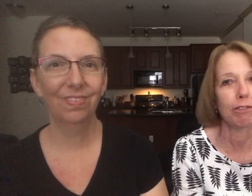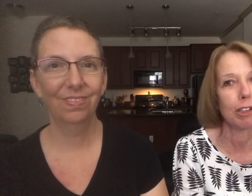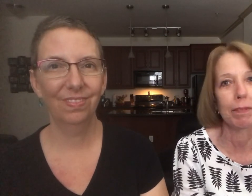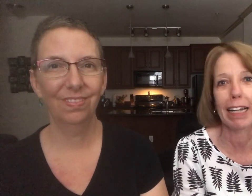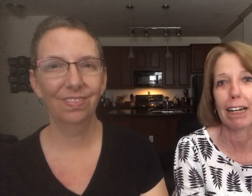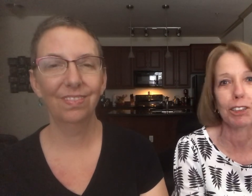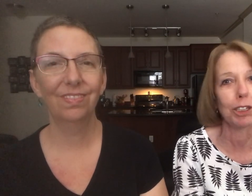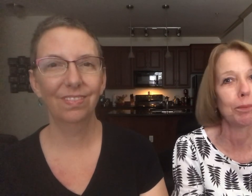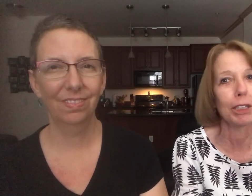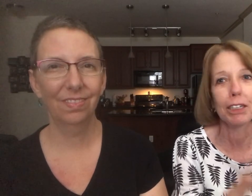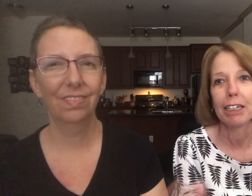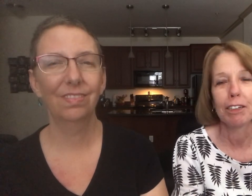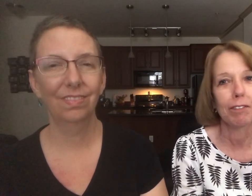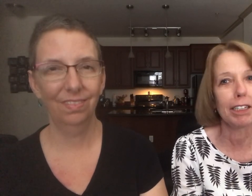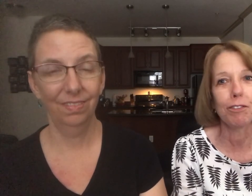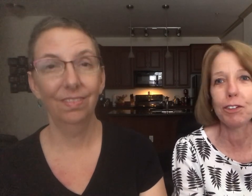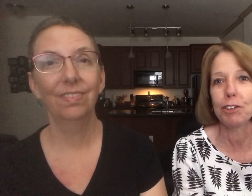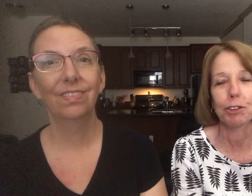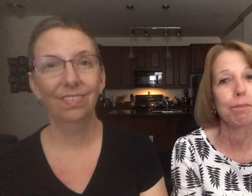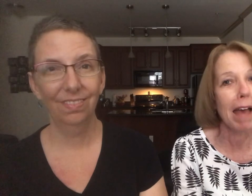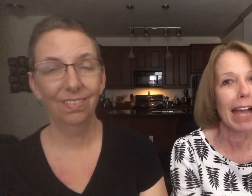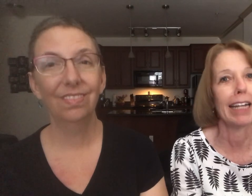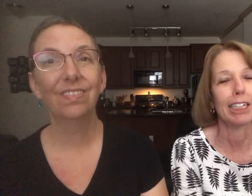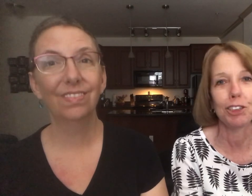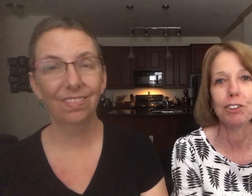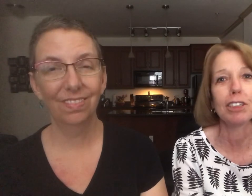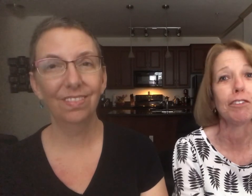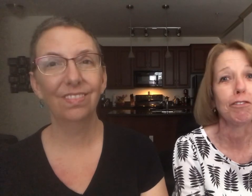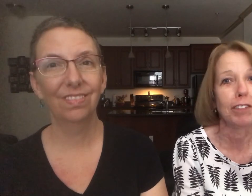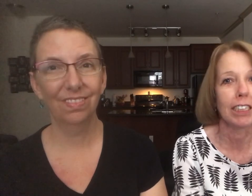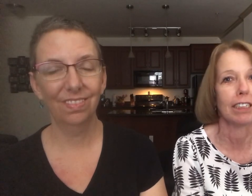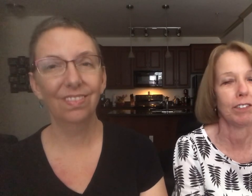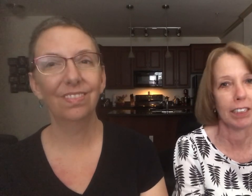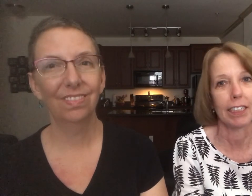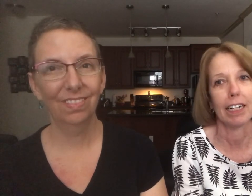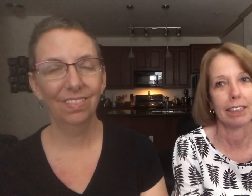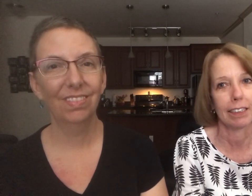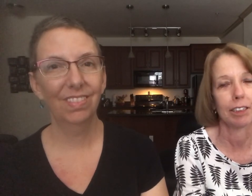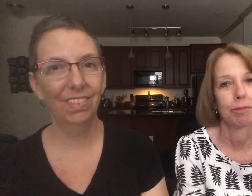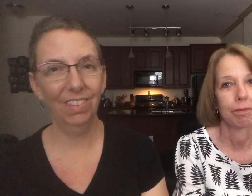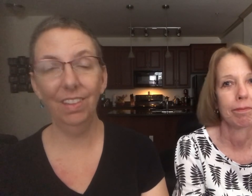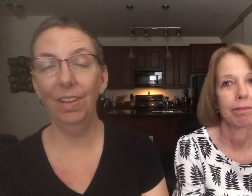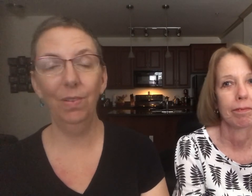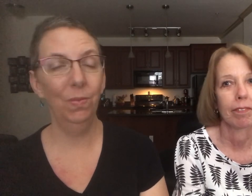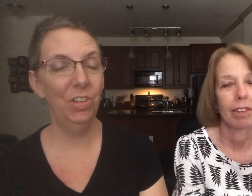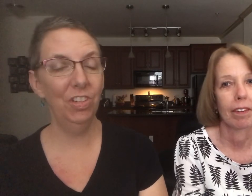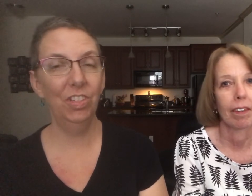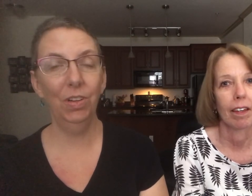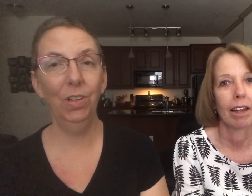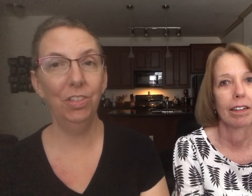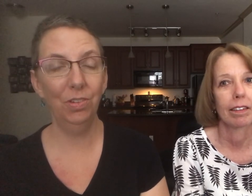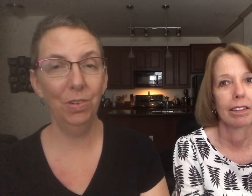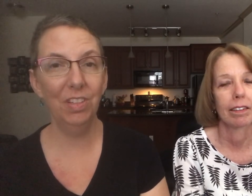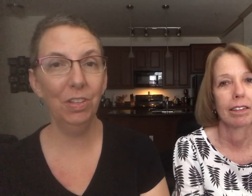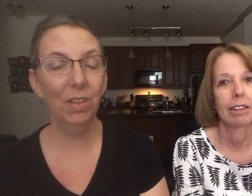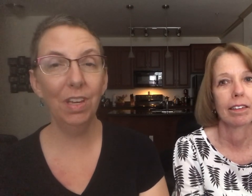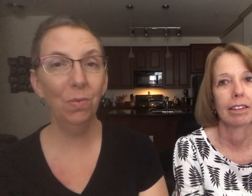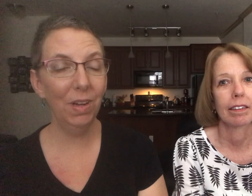from like October right through till May is usually really, really nice. Which is totally true. And so then what is